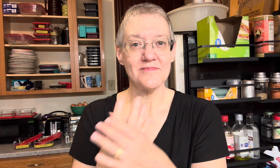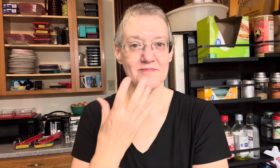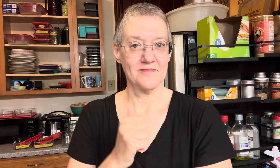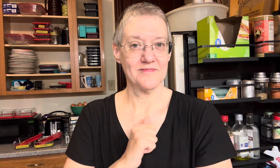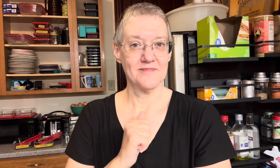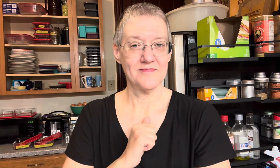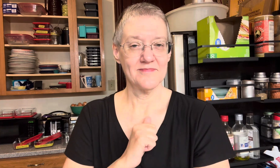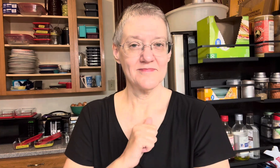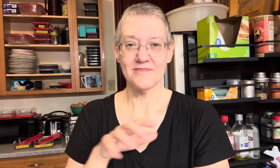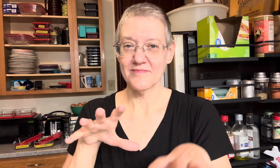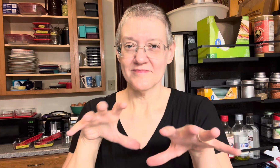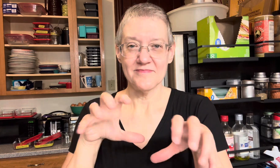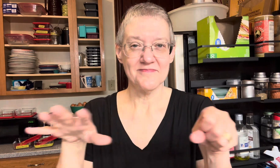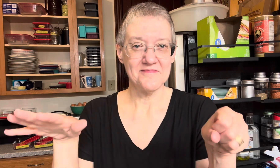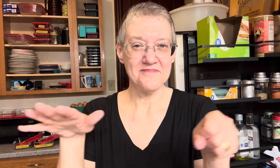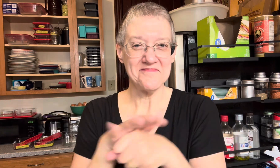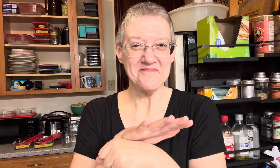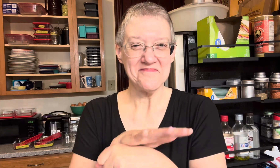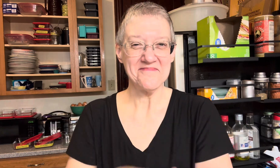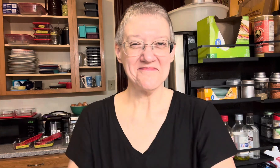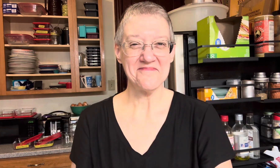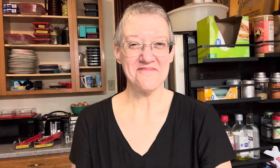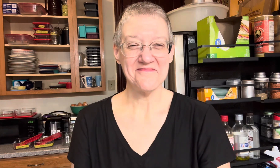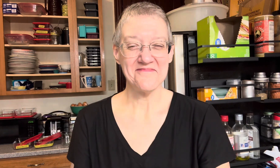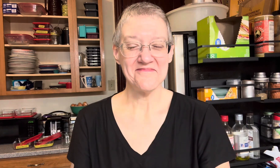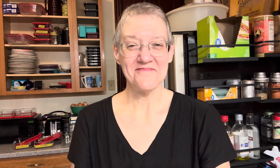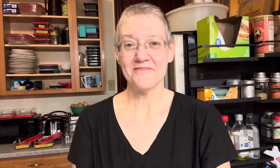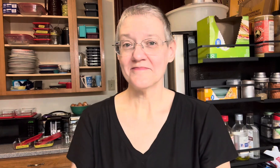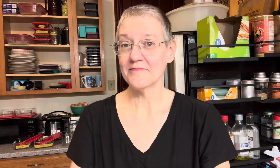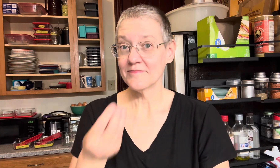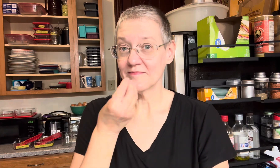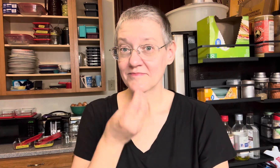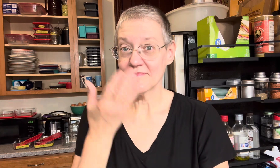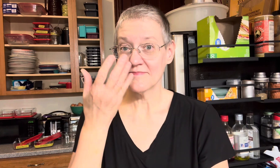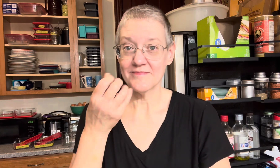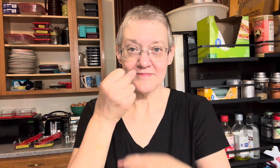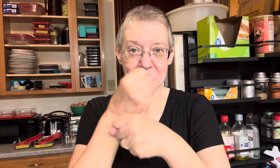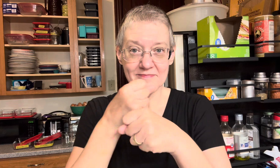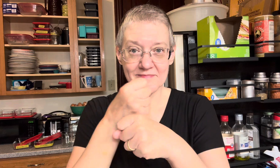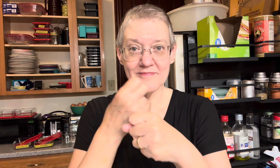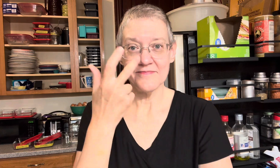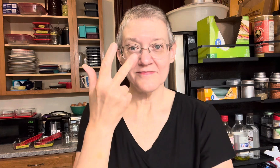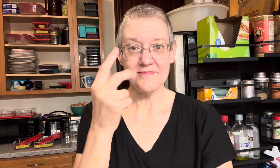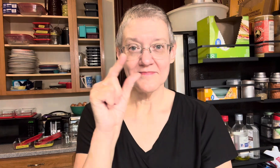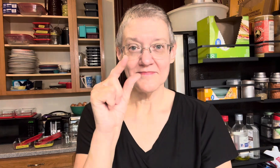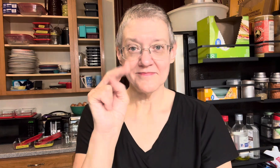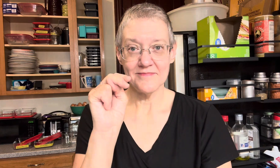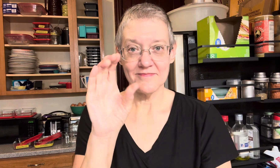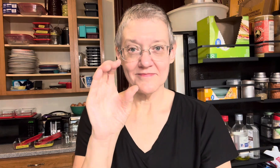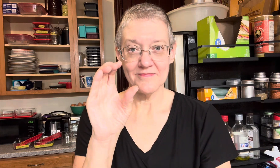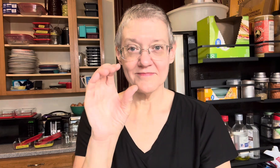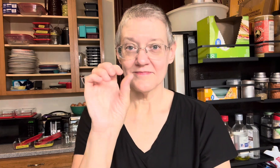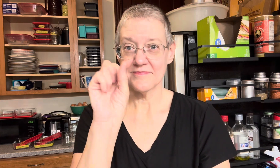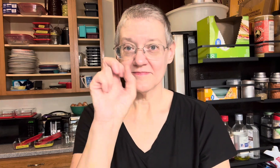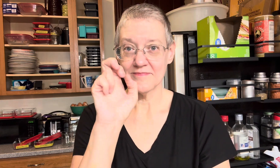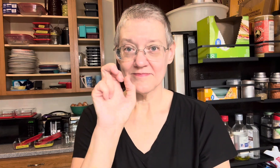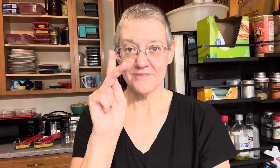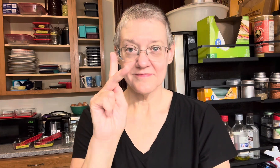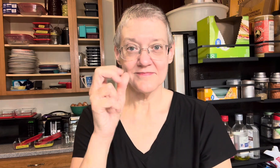vegetables, they've all been grown in the garden. That's why I have a freezer full of them. So breakfast coffee, 3 grams of net carbs.